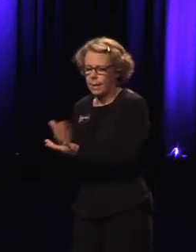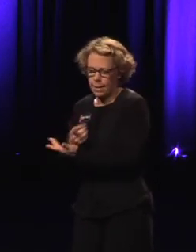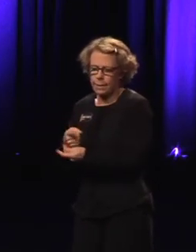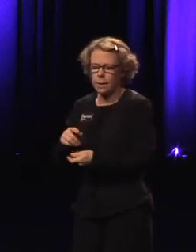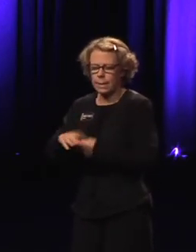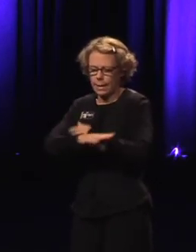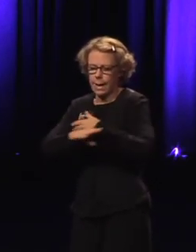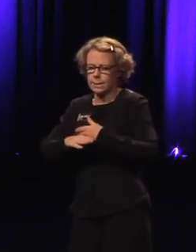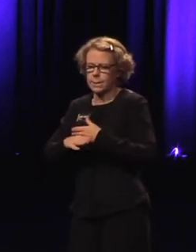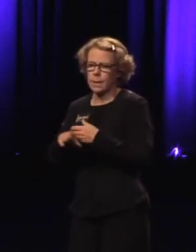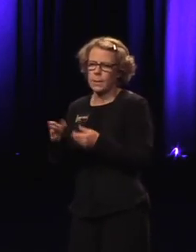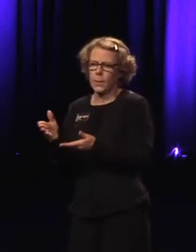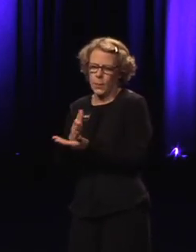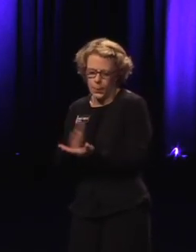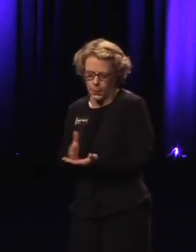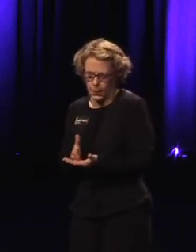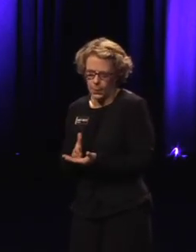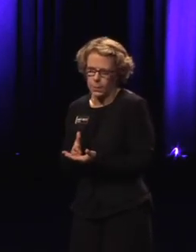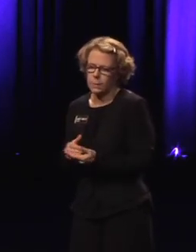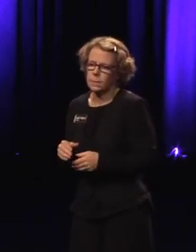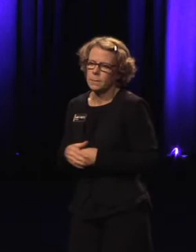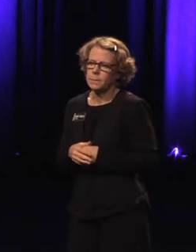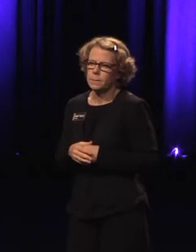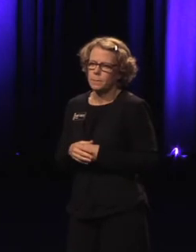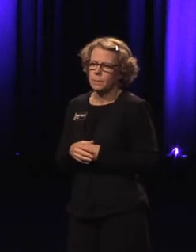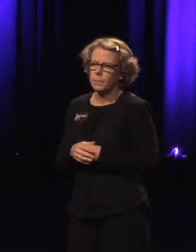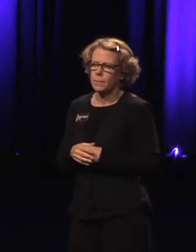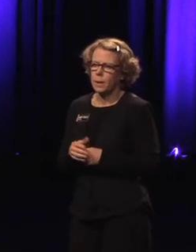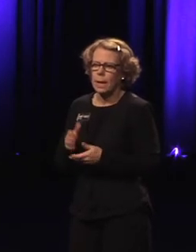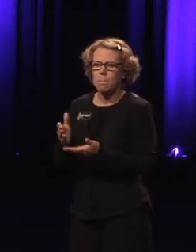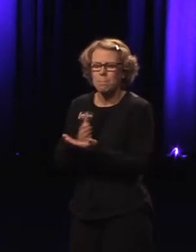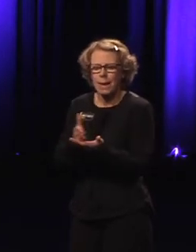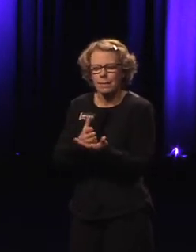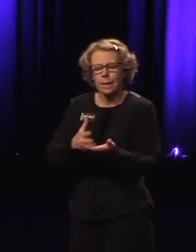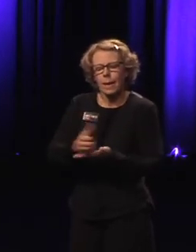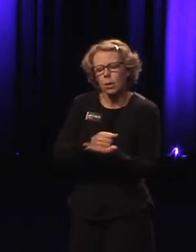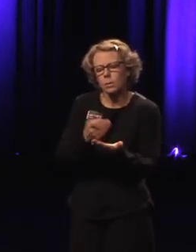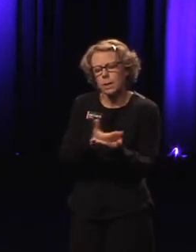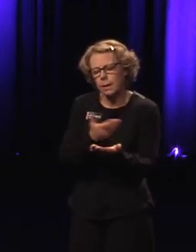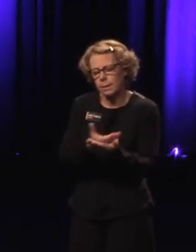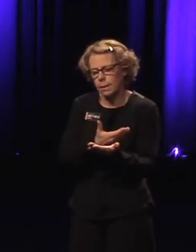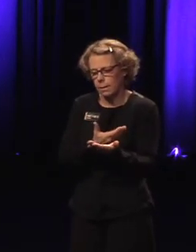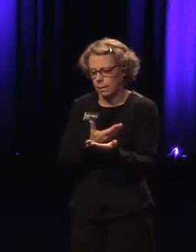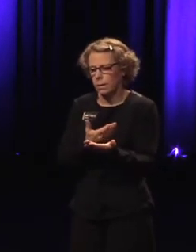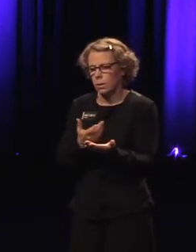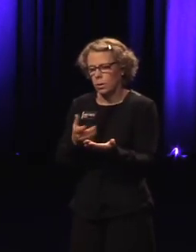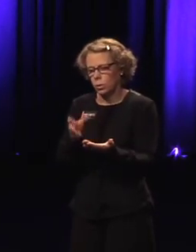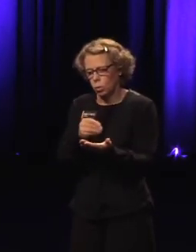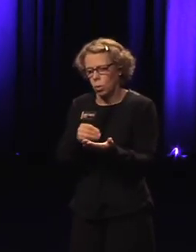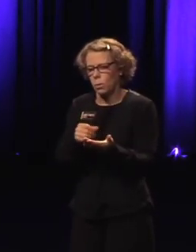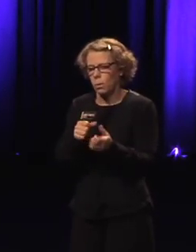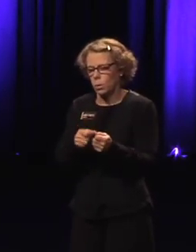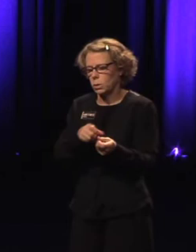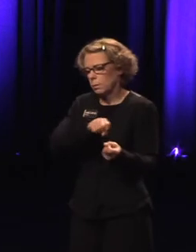players from emerging economies and middle-income countries are contributing to redefine the